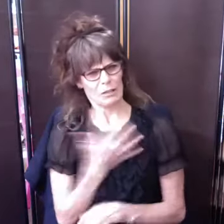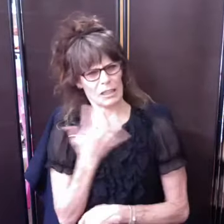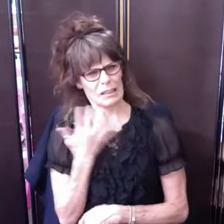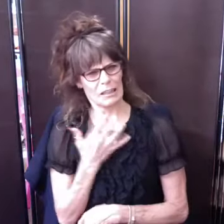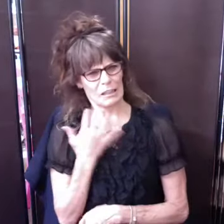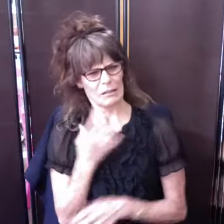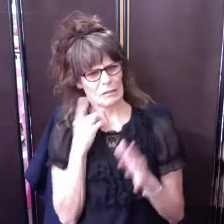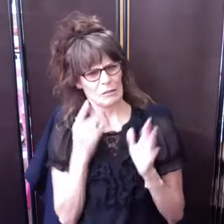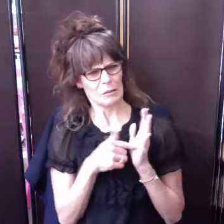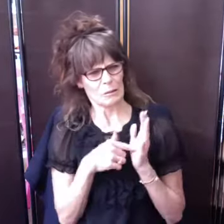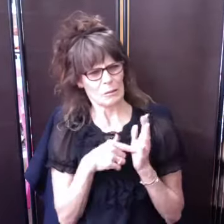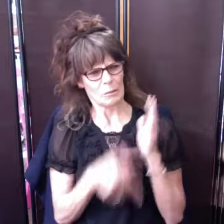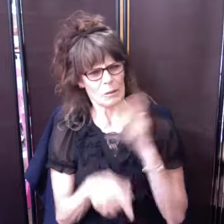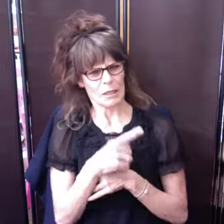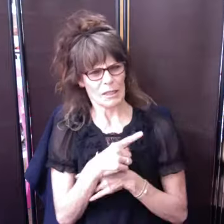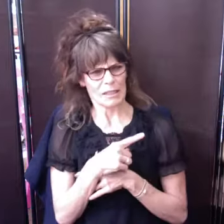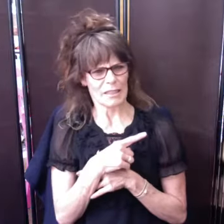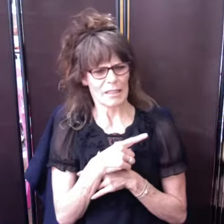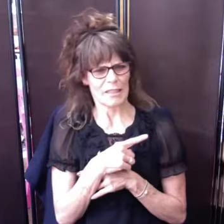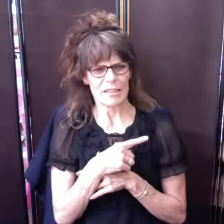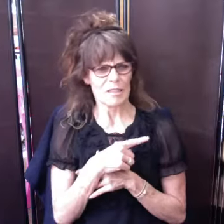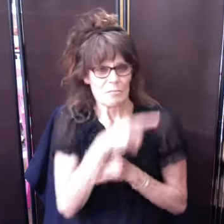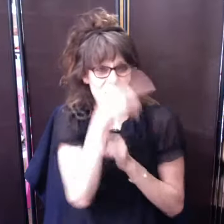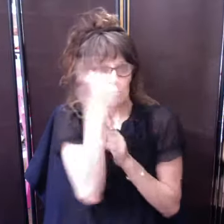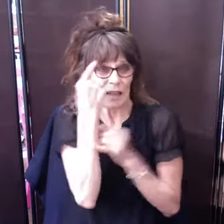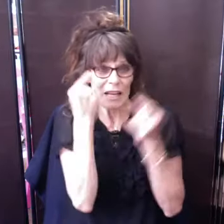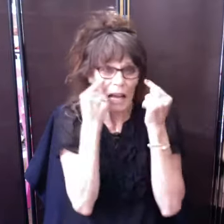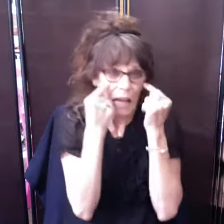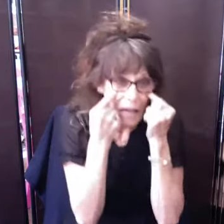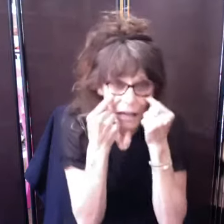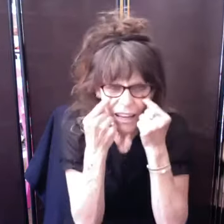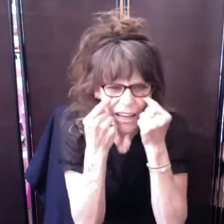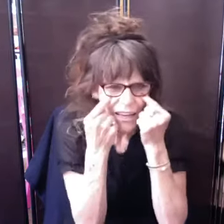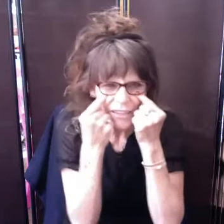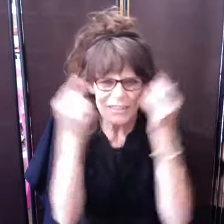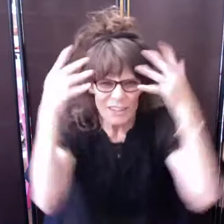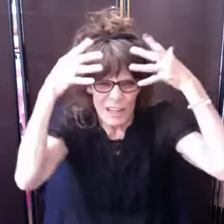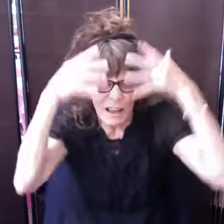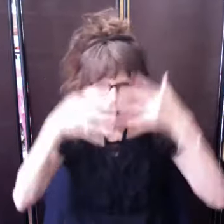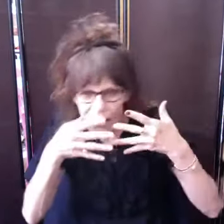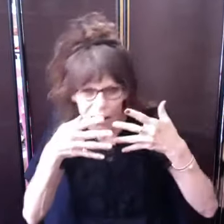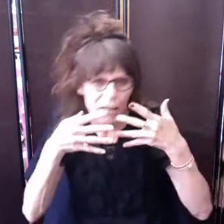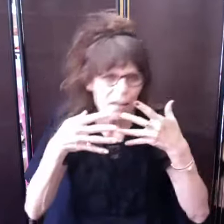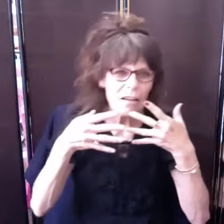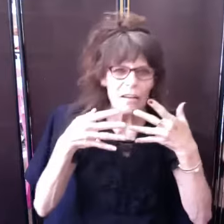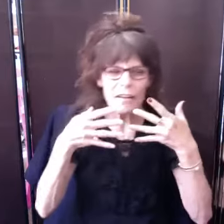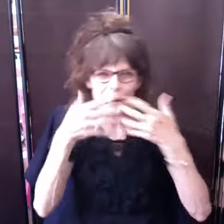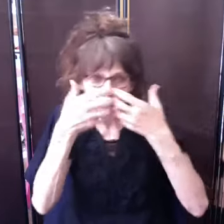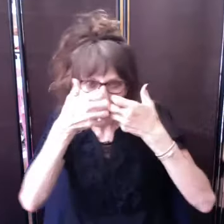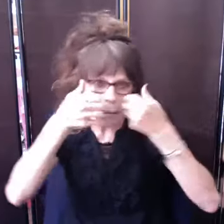had these black buttons. I guess they were eyeballs, but these buttons had come out of all that hair. And every time they'd talk to you, their